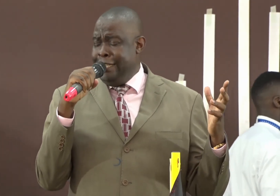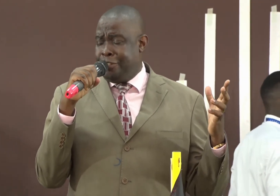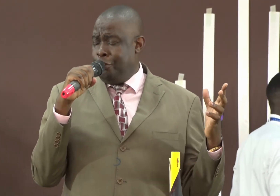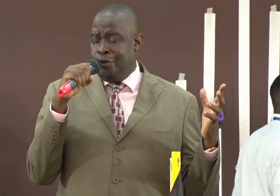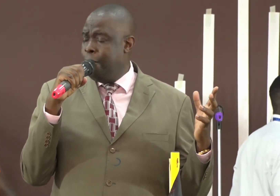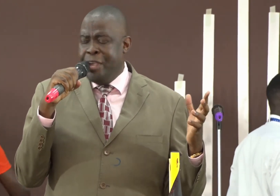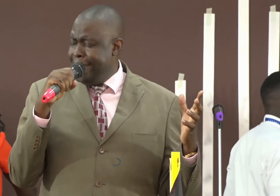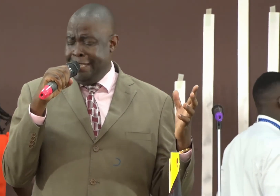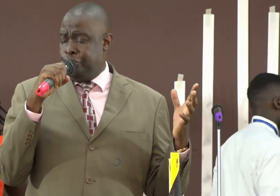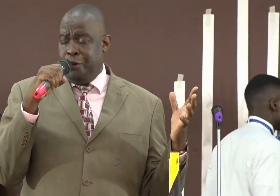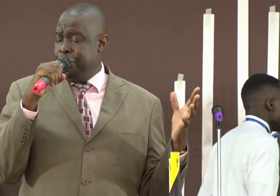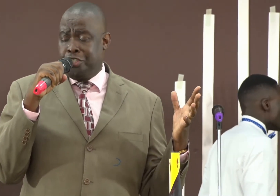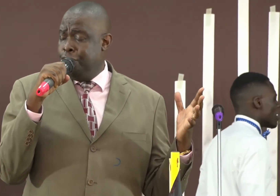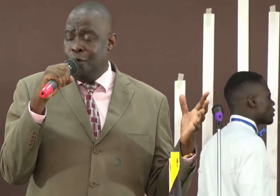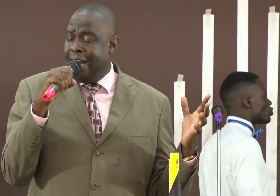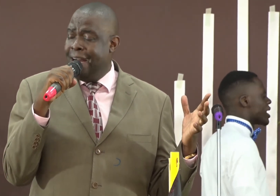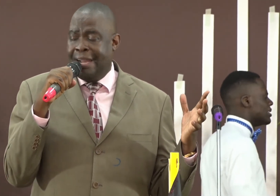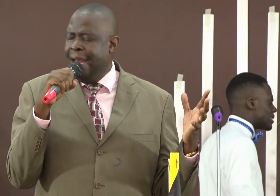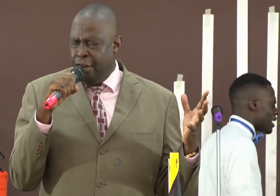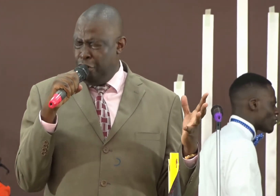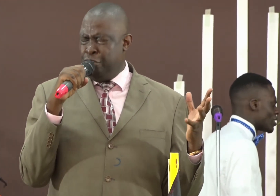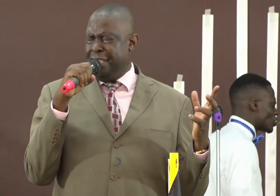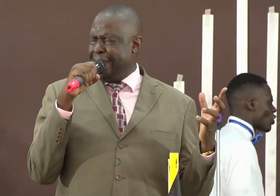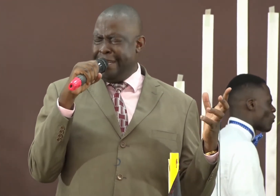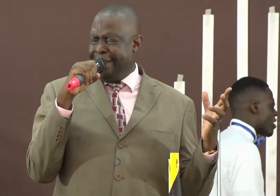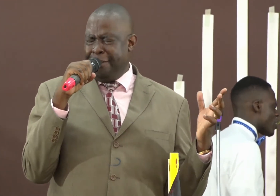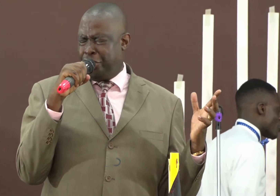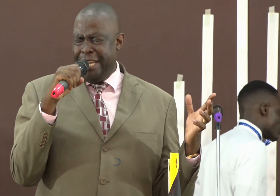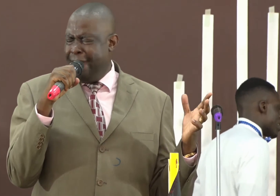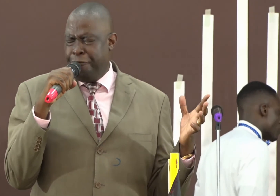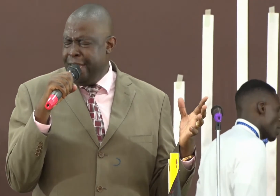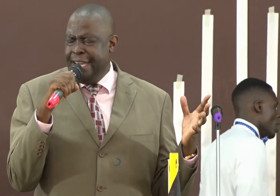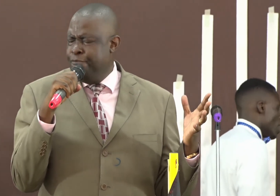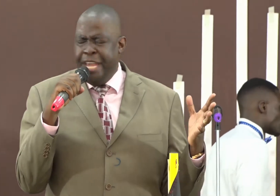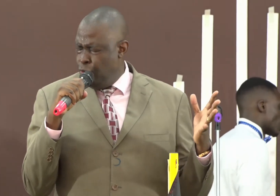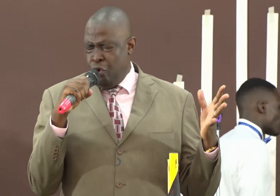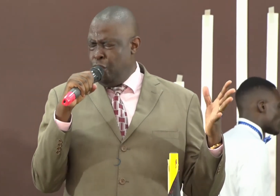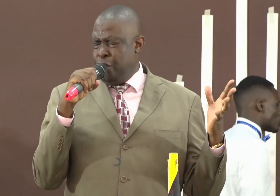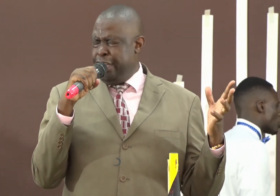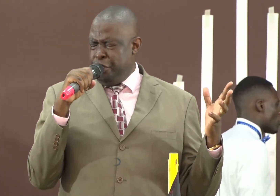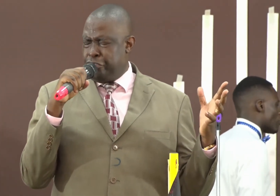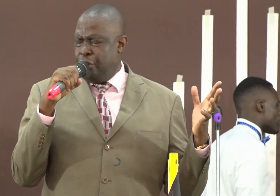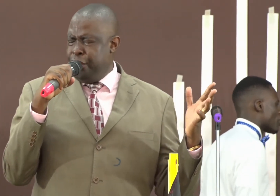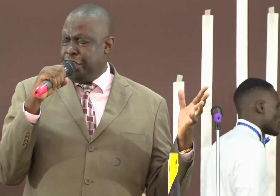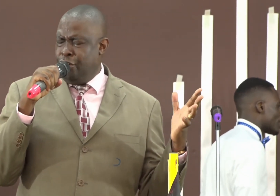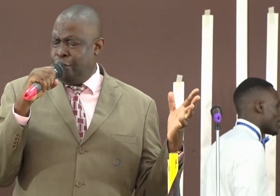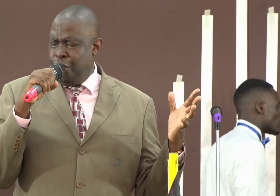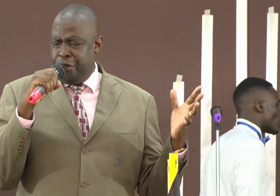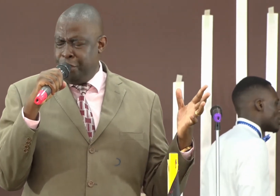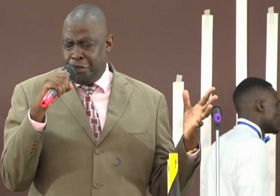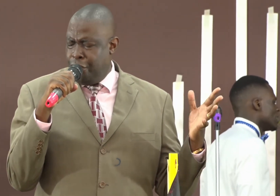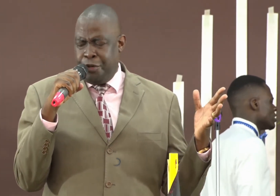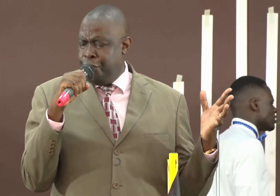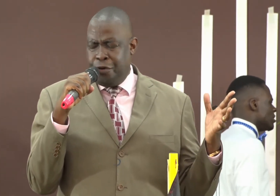Imabega wecho Echu esendua Okoze kereze nse ya fe Wobo ye musomu tindo